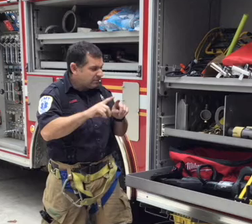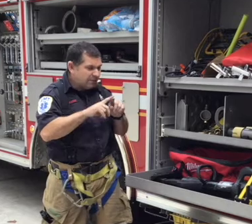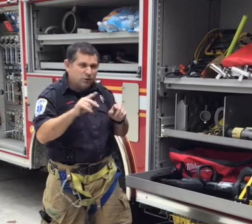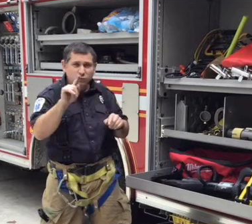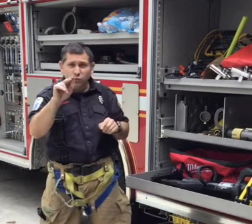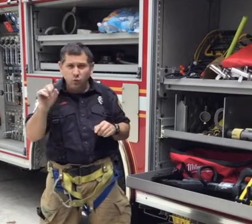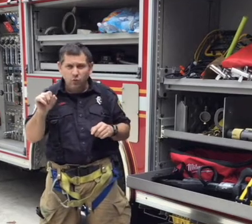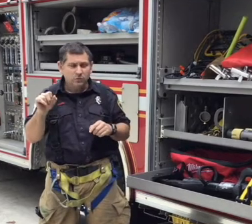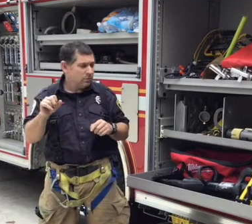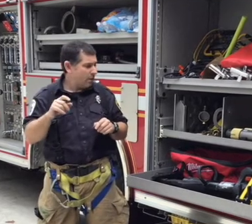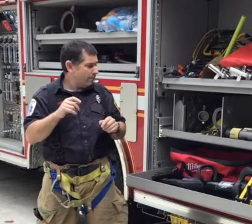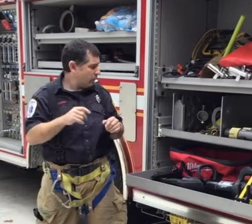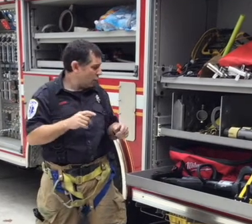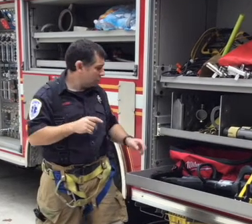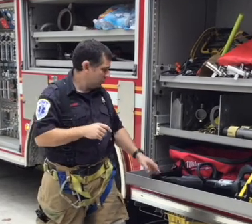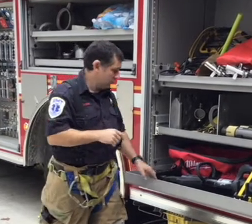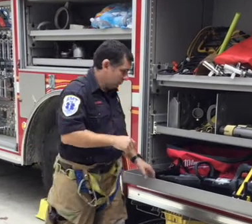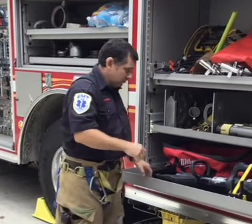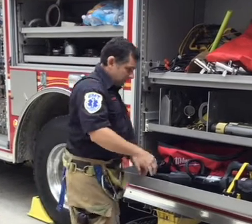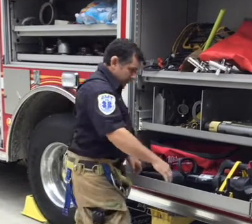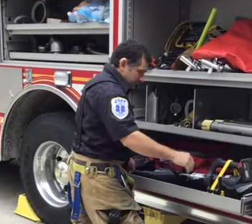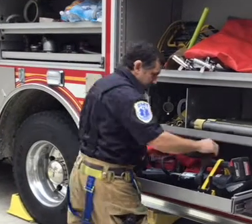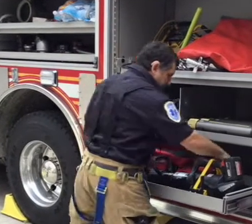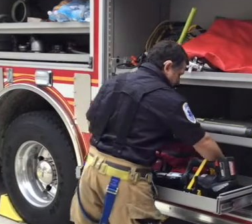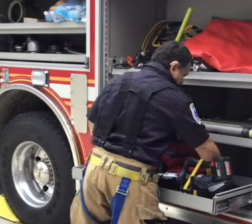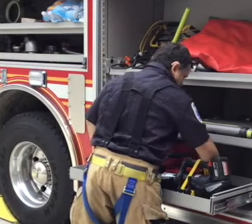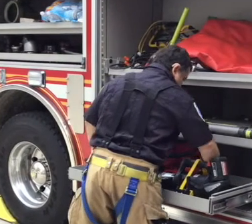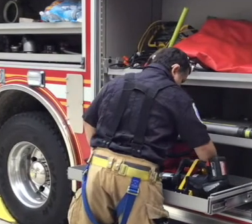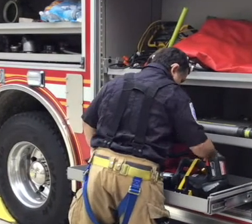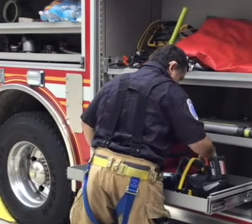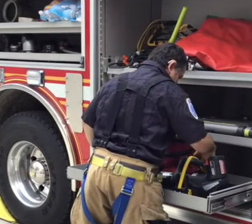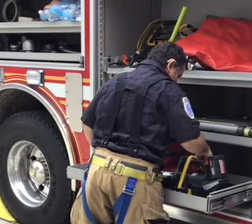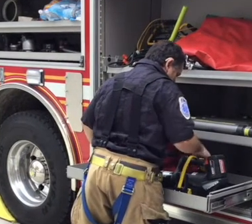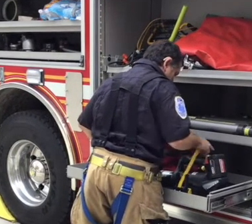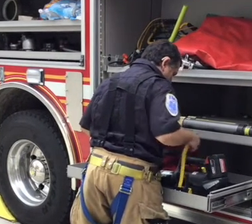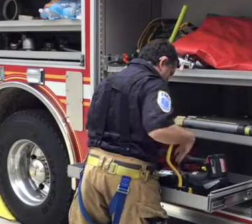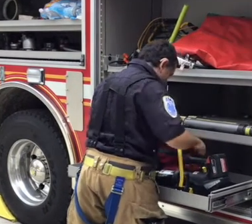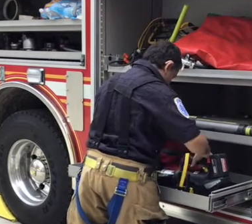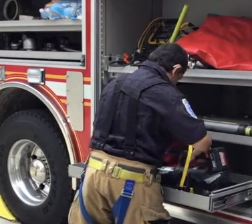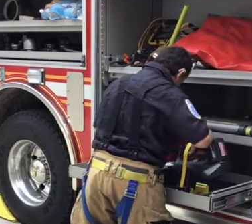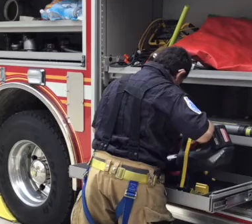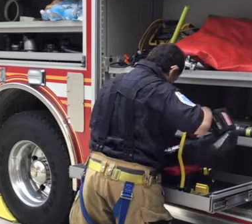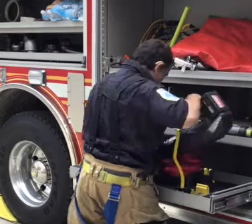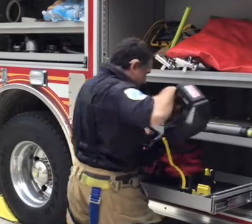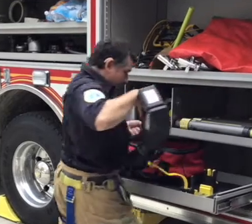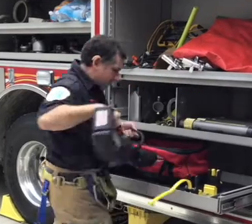So if there's an accident, here's more tools that we would use for car accidents.